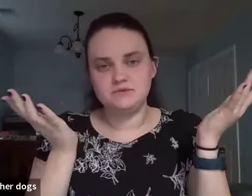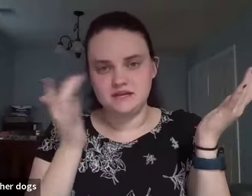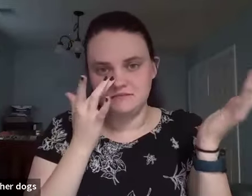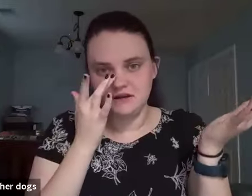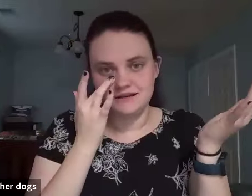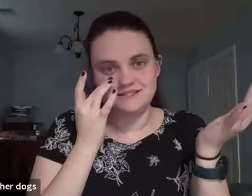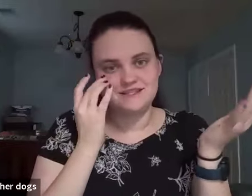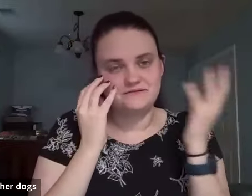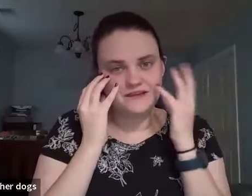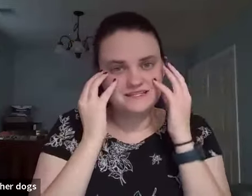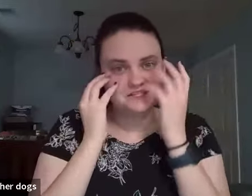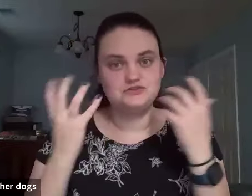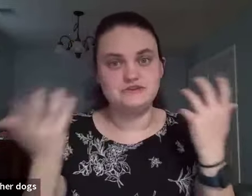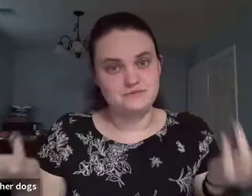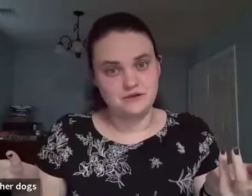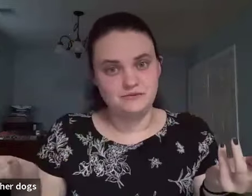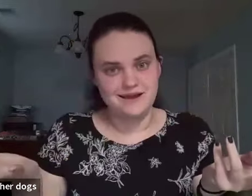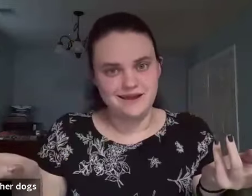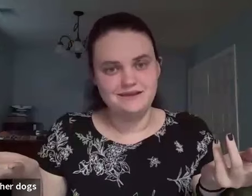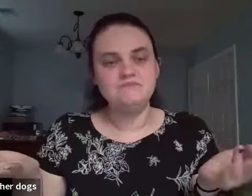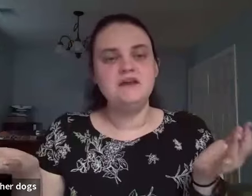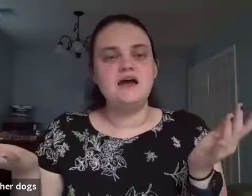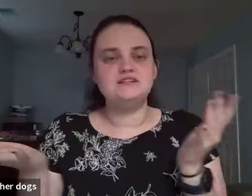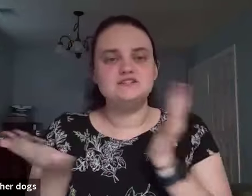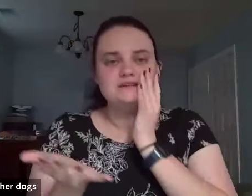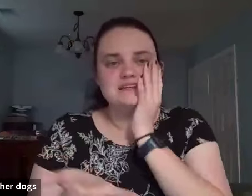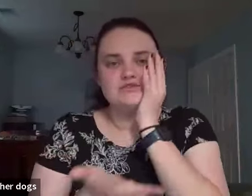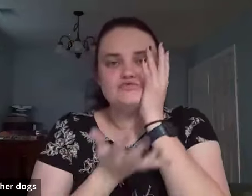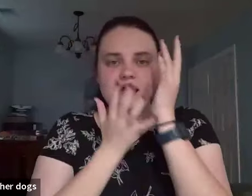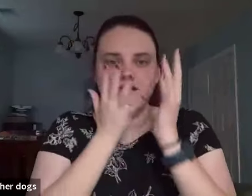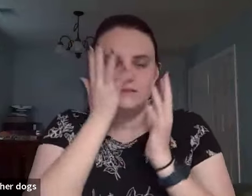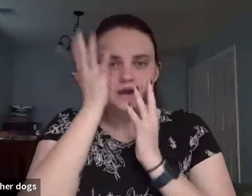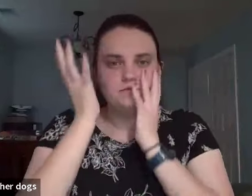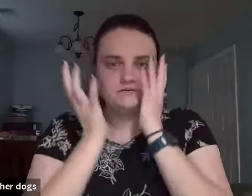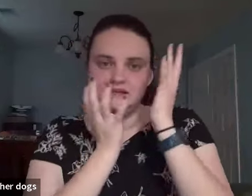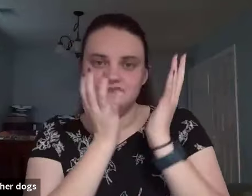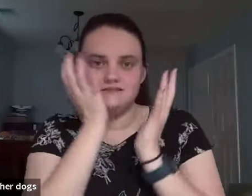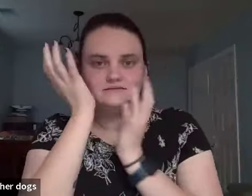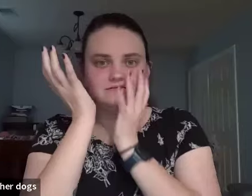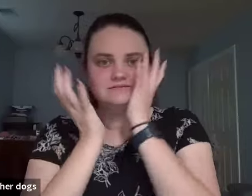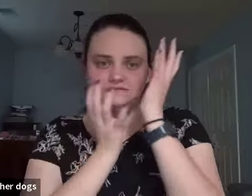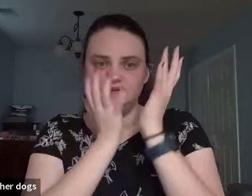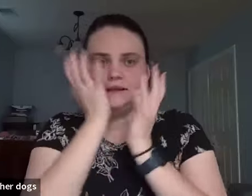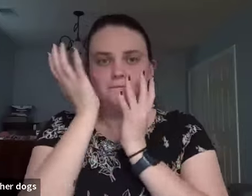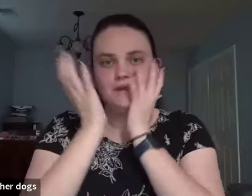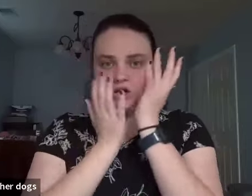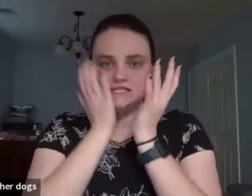get embarrassed, their faces usually get pretty red. And so it's like the red coming up your face.